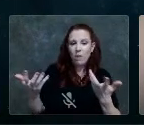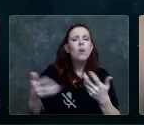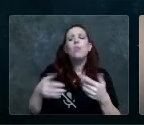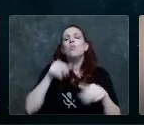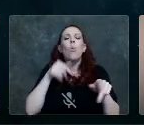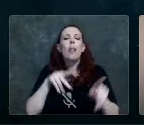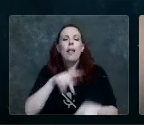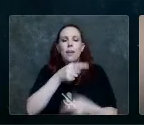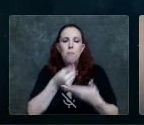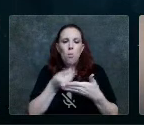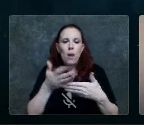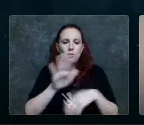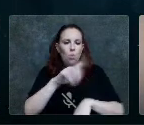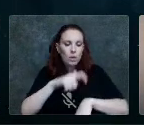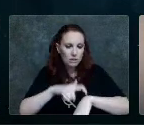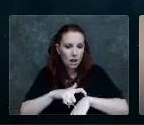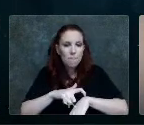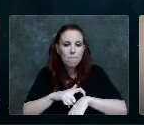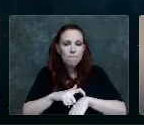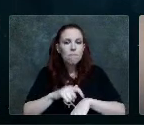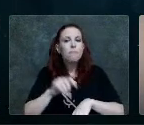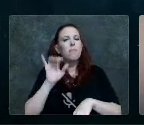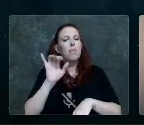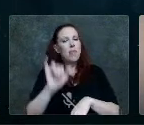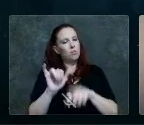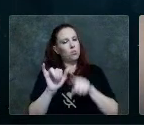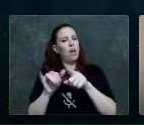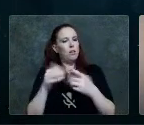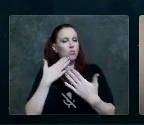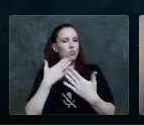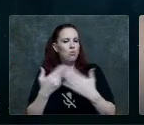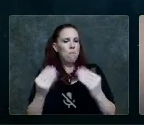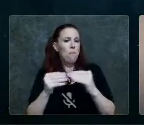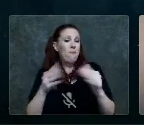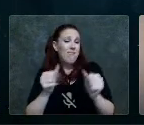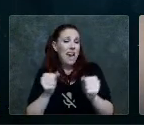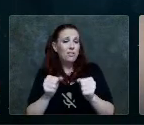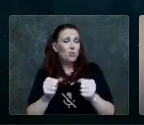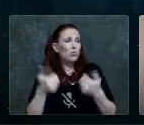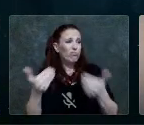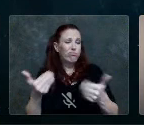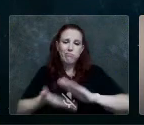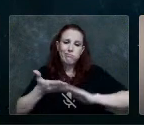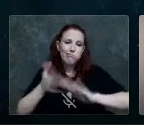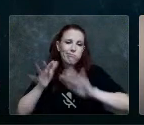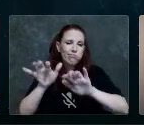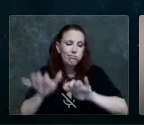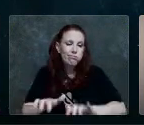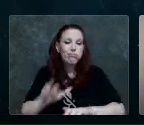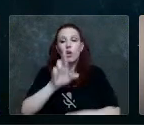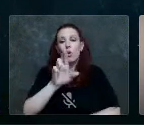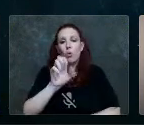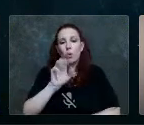time. That's why I think this is risk management. Sometimes it's just faster to get the code running, like a recursion problem. Man, walking through